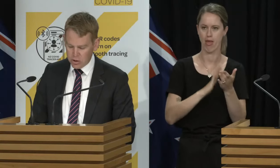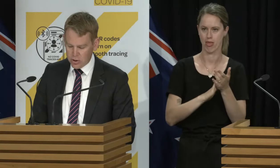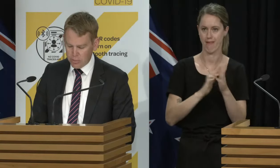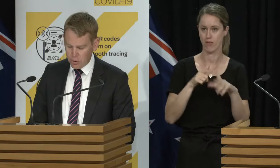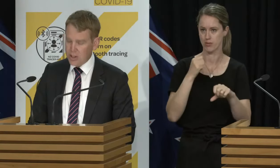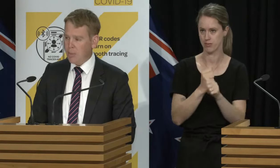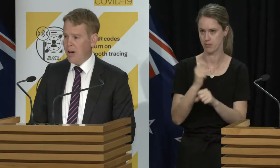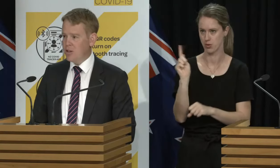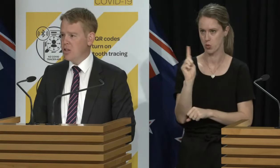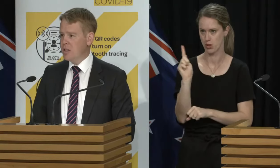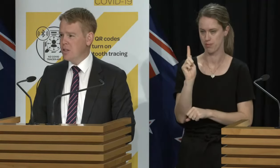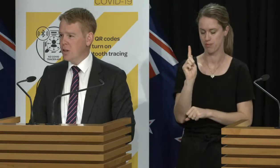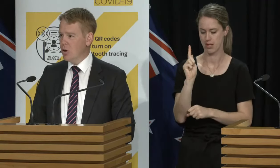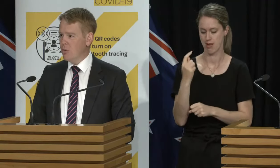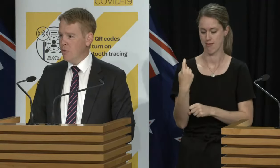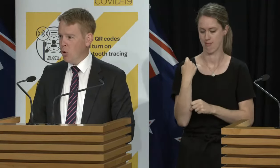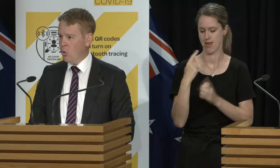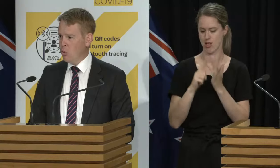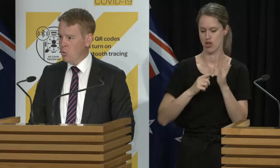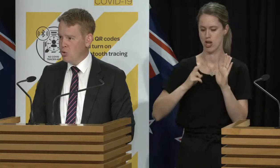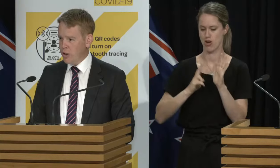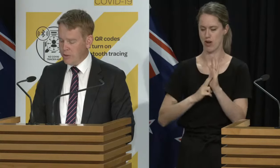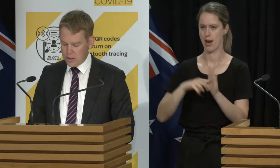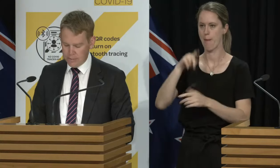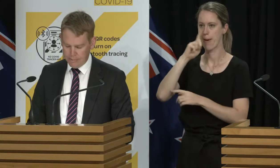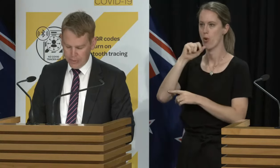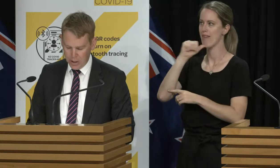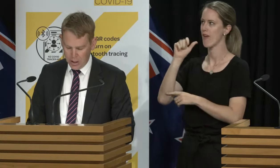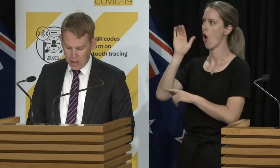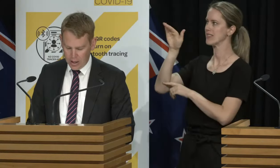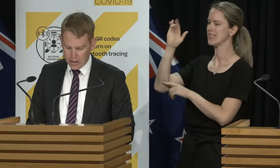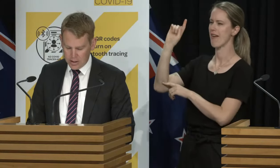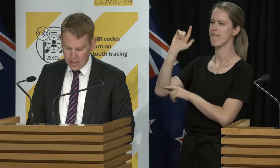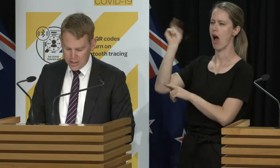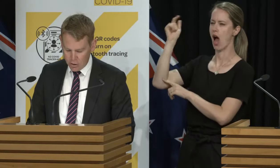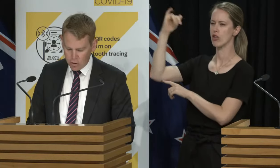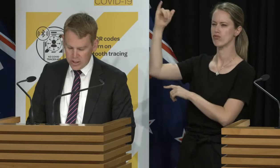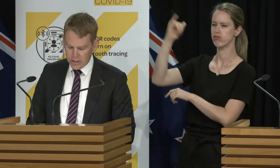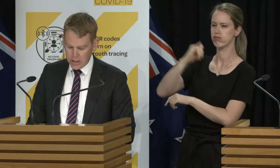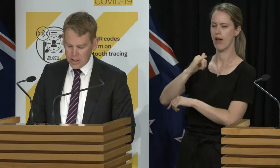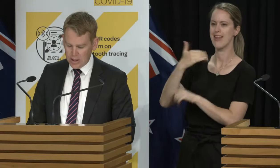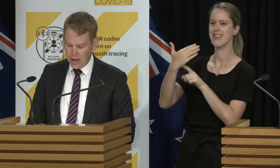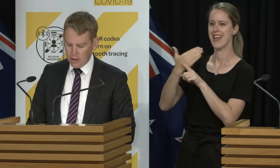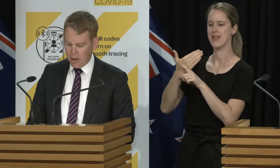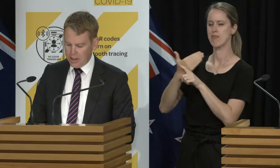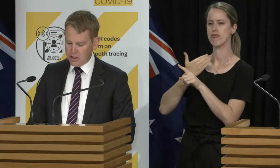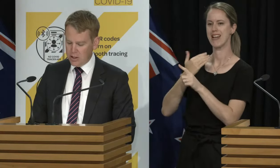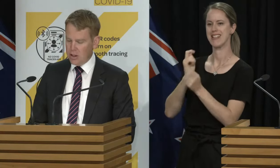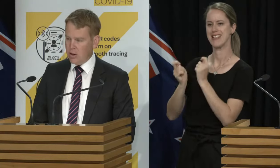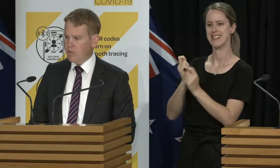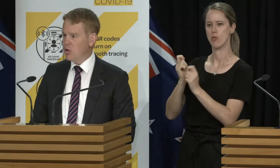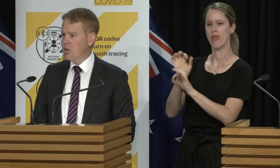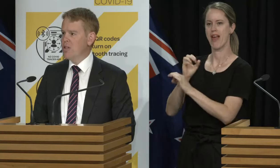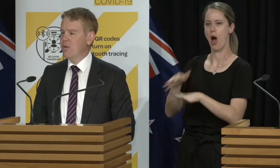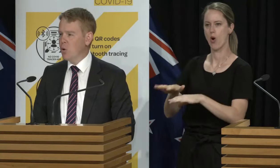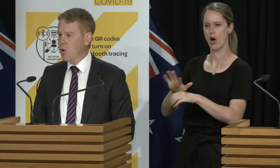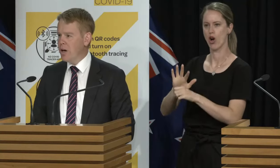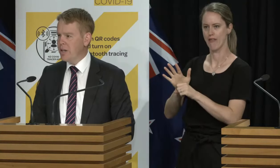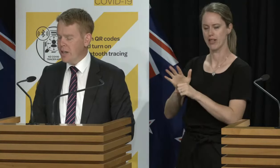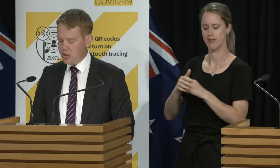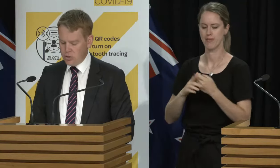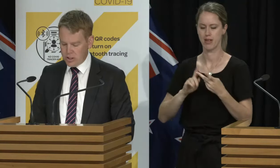we introduced pre-departure testing for long-haul travellers. Day 0 testing is now in place, and returnees